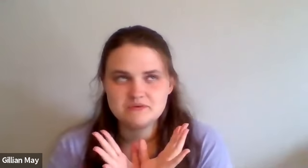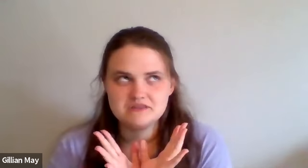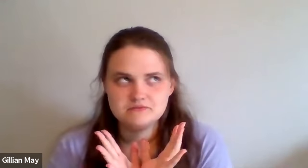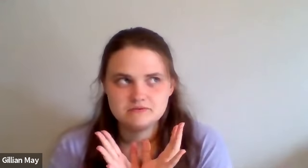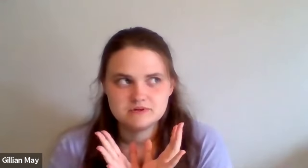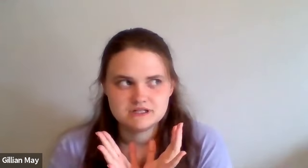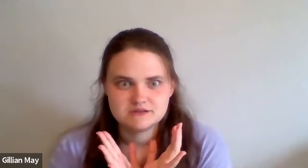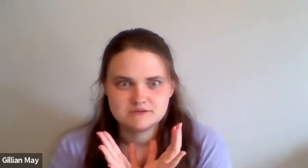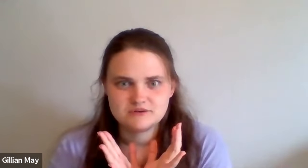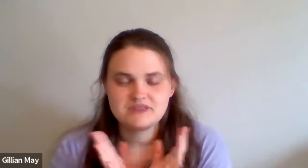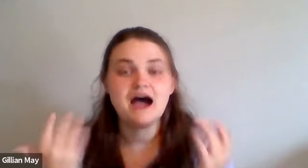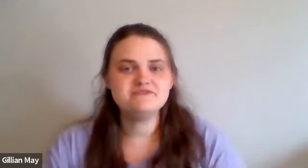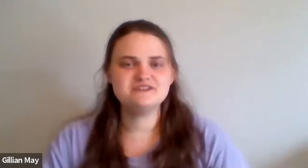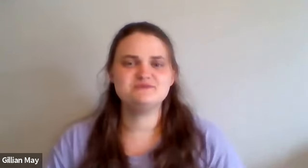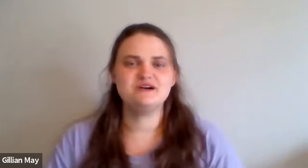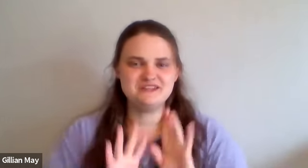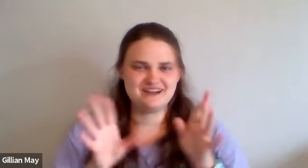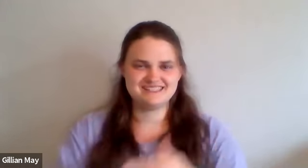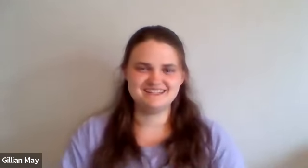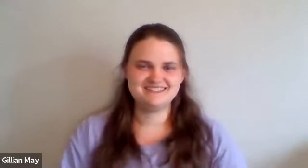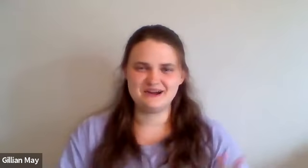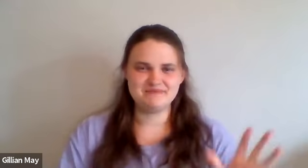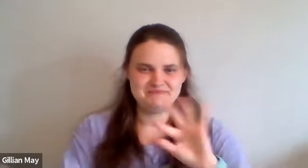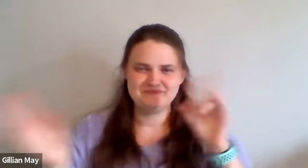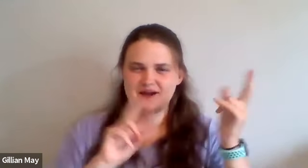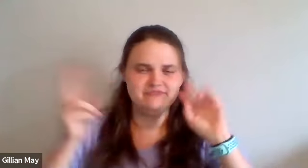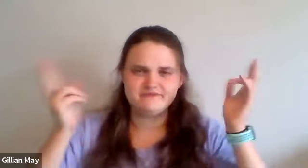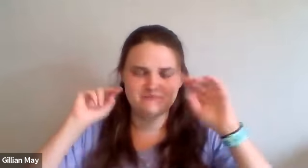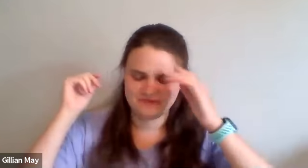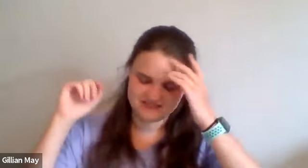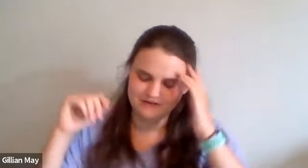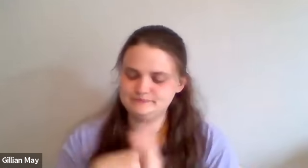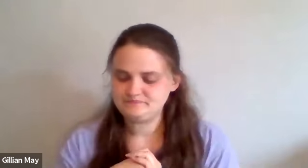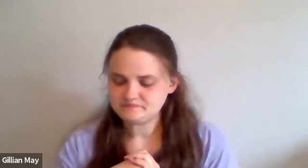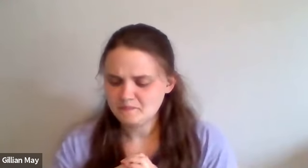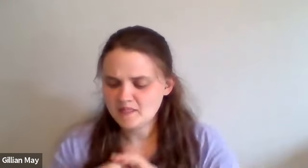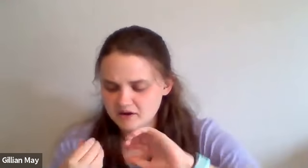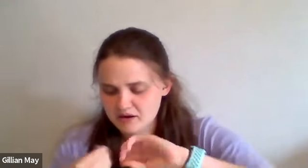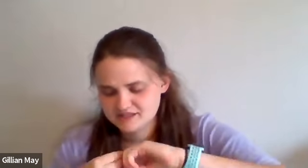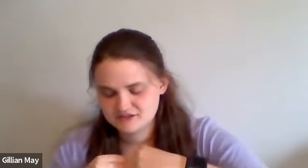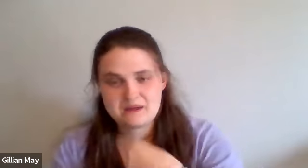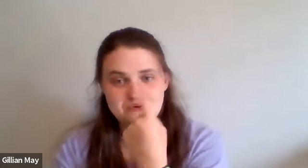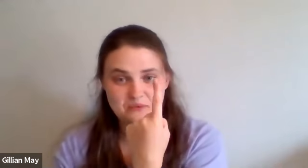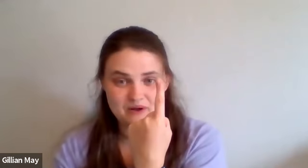with, what did I say we'll start with? I'm a fingerspell and then you guys sign. Sorry, I'm flip-flopping myself. All right, so number 1.